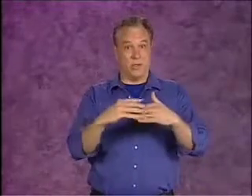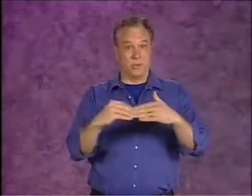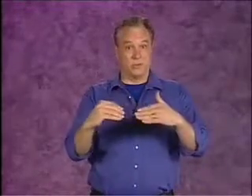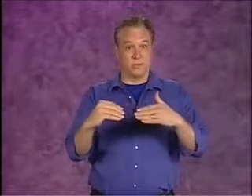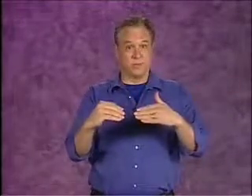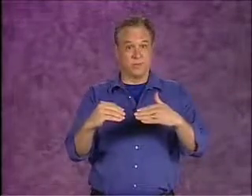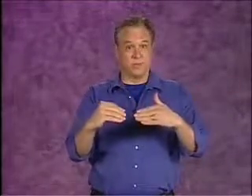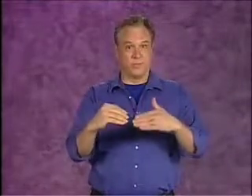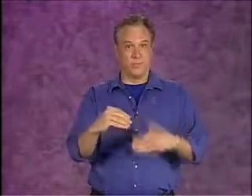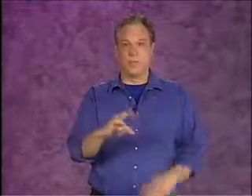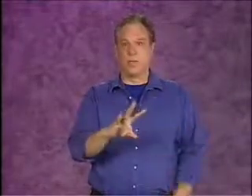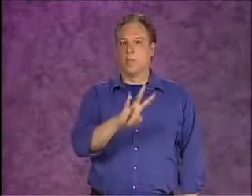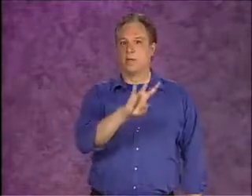$30,